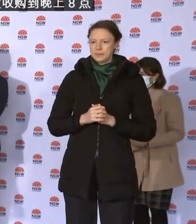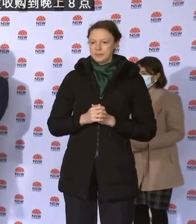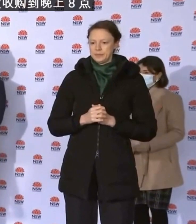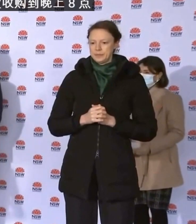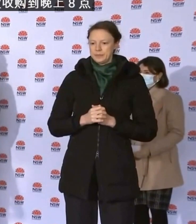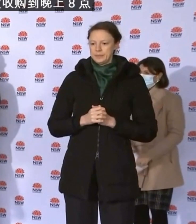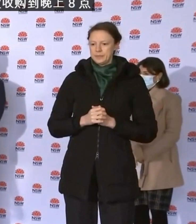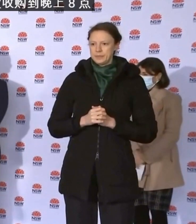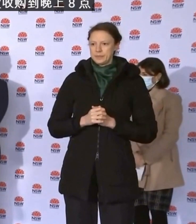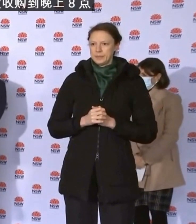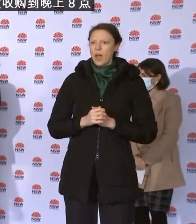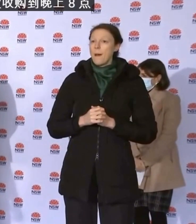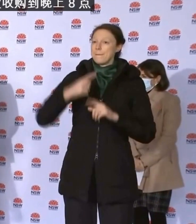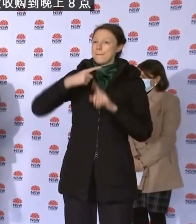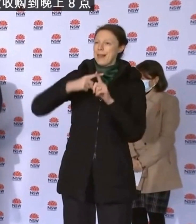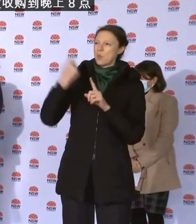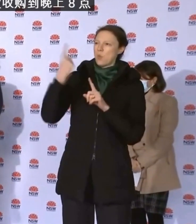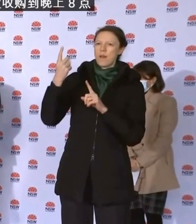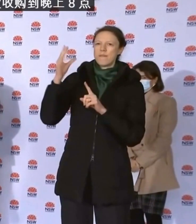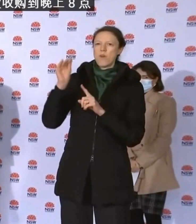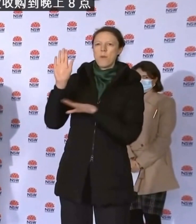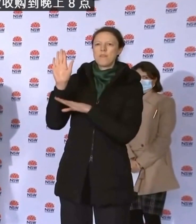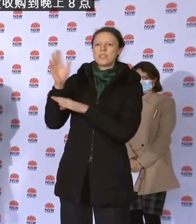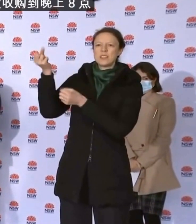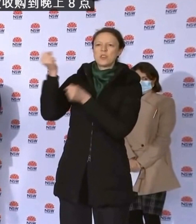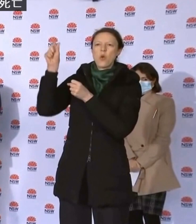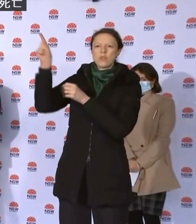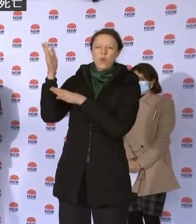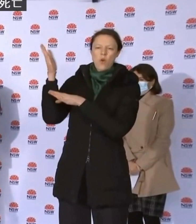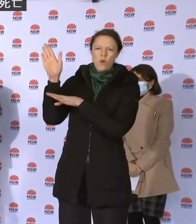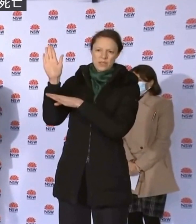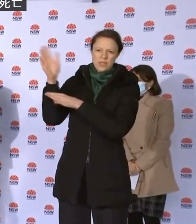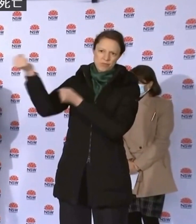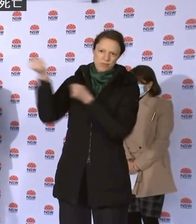night, and one new case was acquired overseas in the 24 hours to 8 p.m. last night.